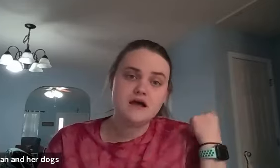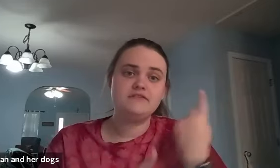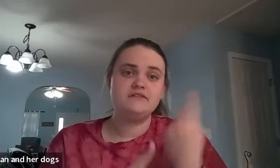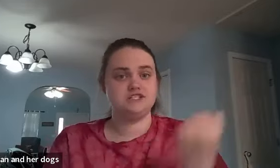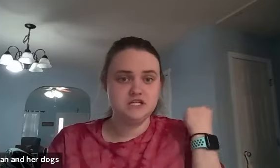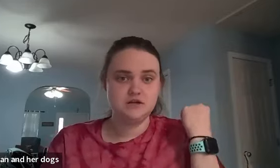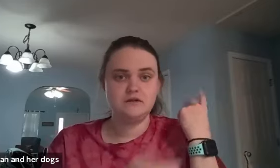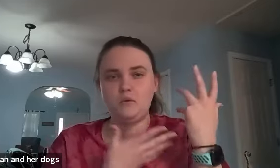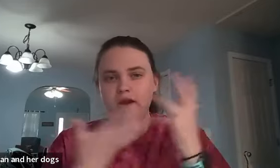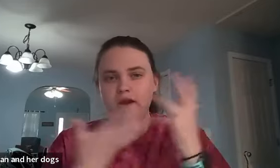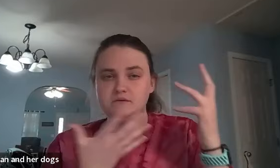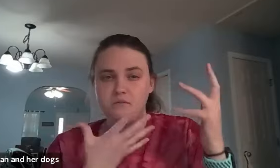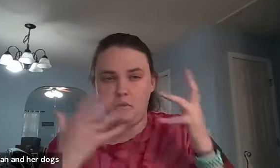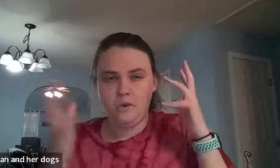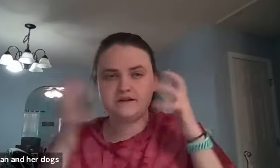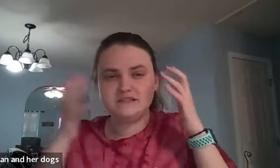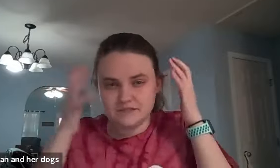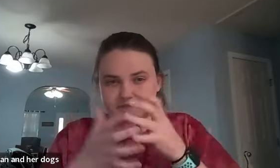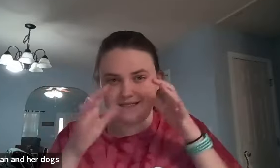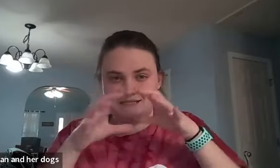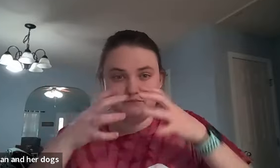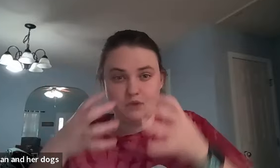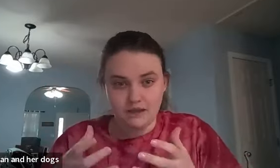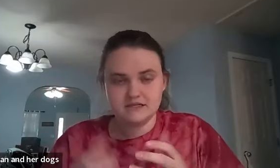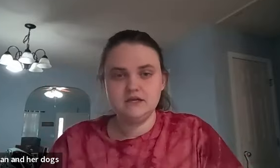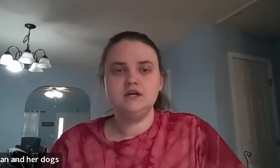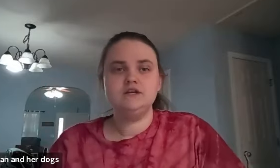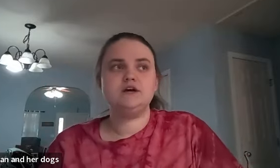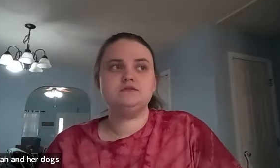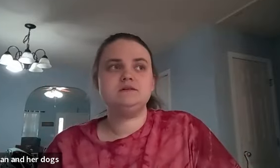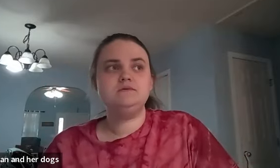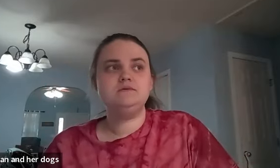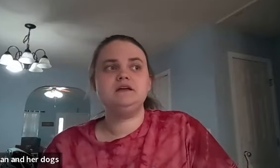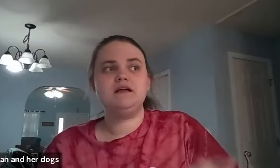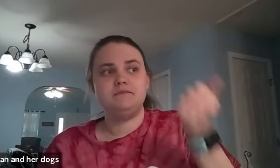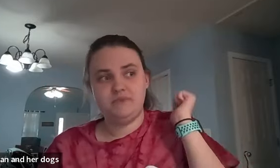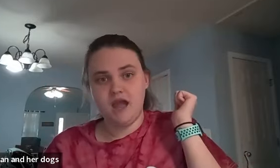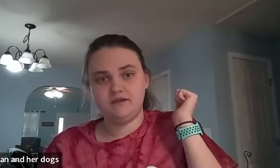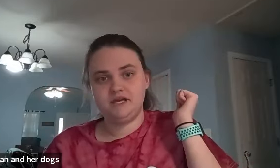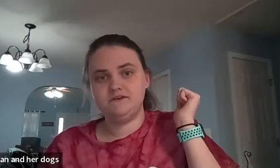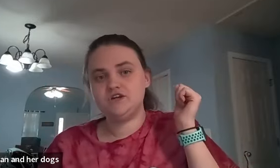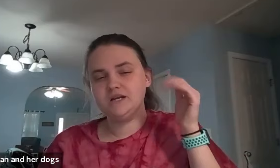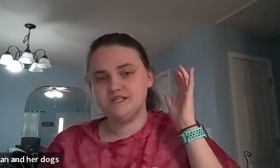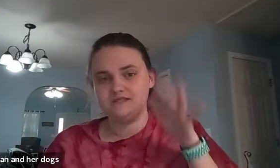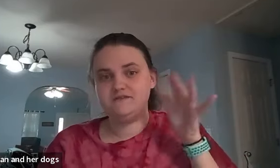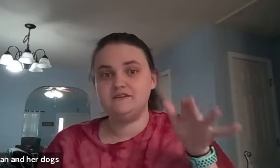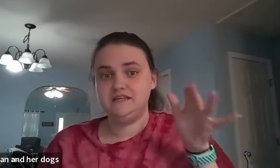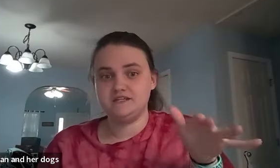month, last year? Like, where's the specific spot? So some people will be like back, but if you're talking about specifically